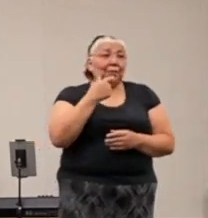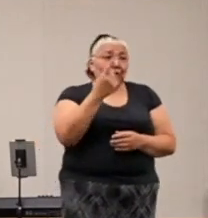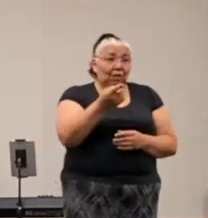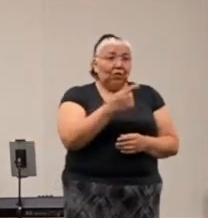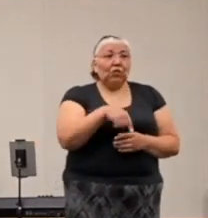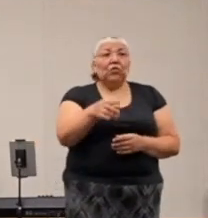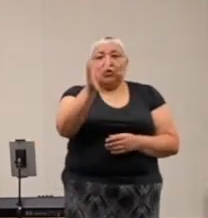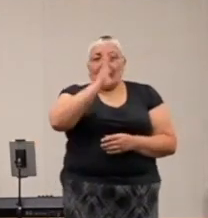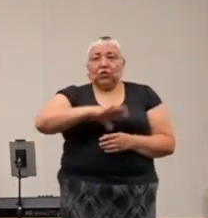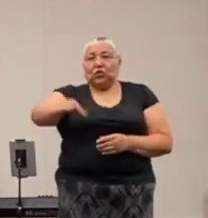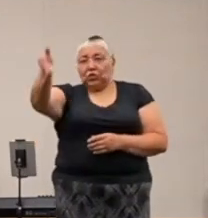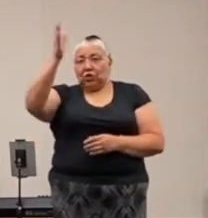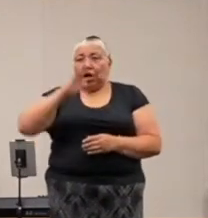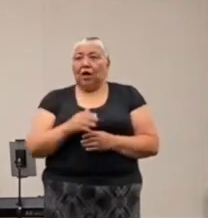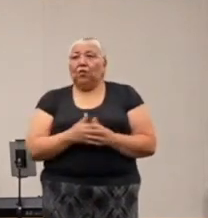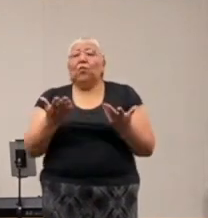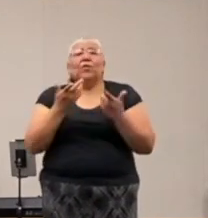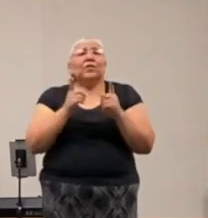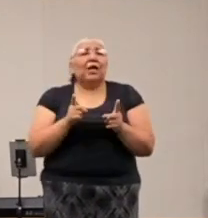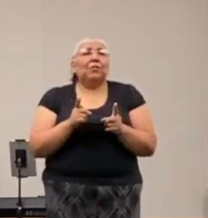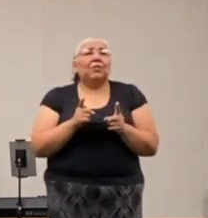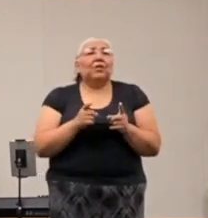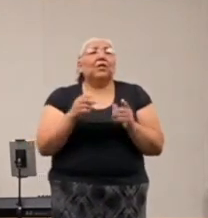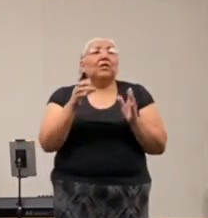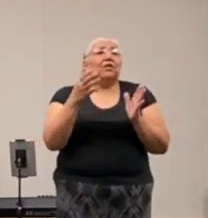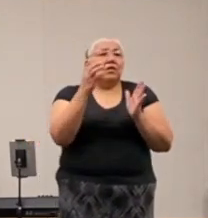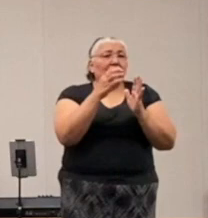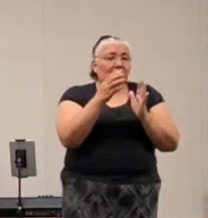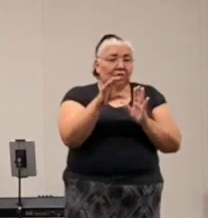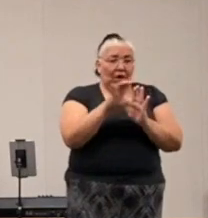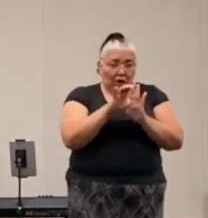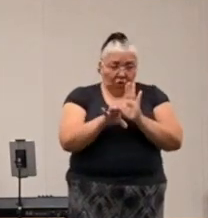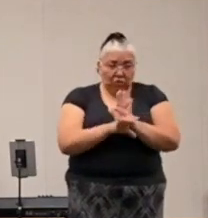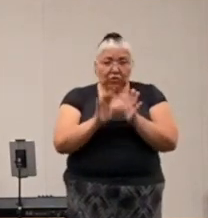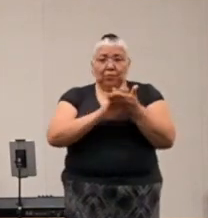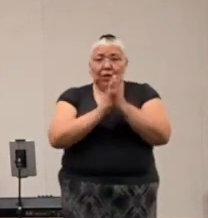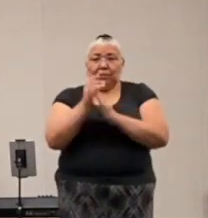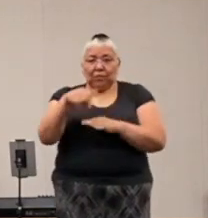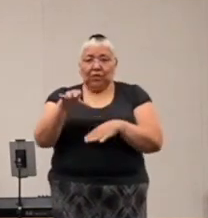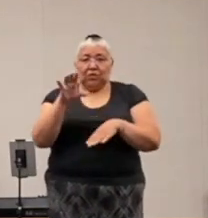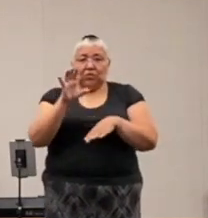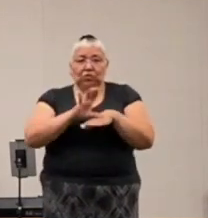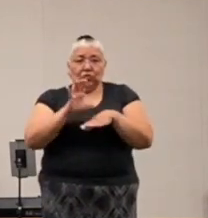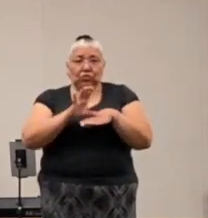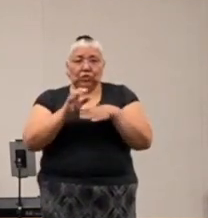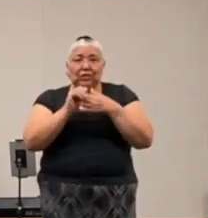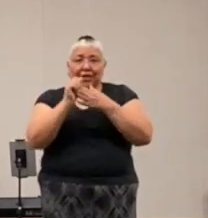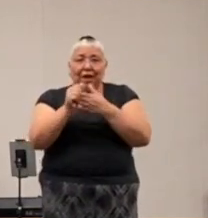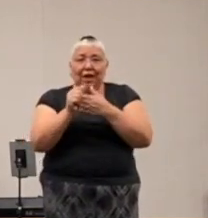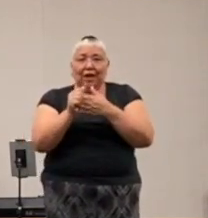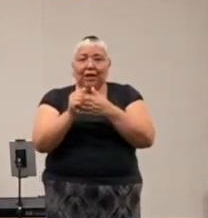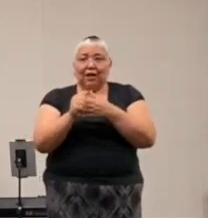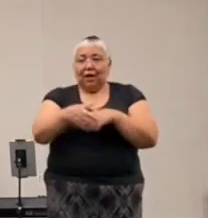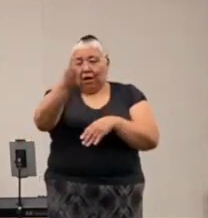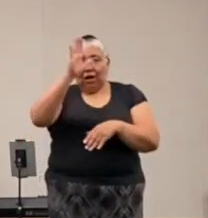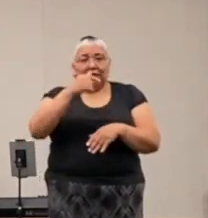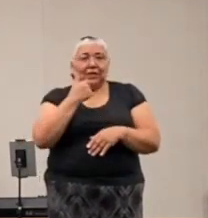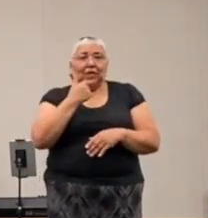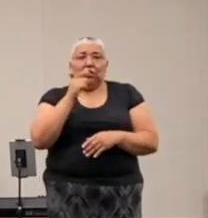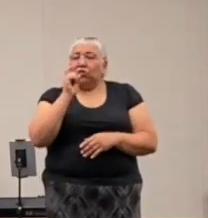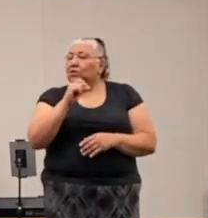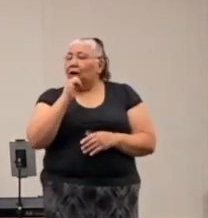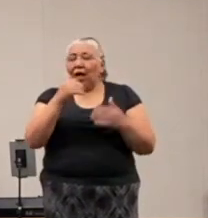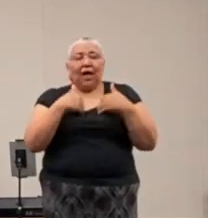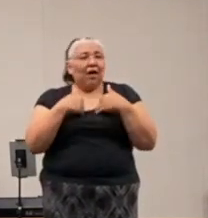Search God out. And what was happening was that the Constitution became this church's God. And God said, you shouldn't have any other